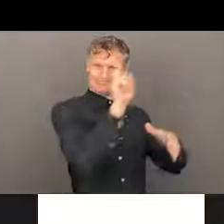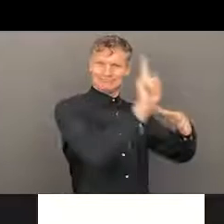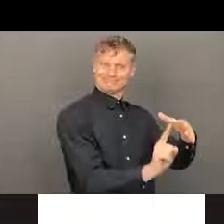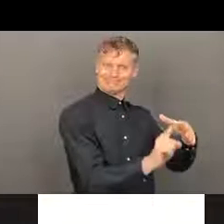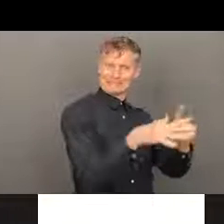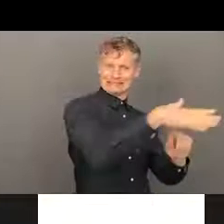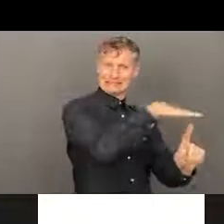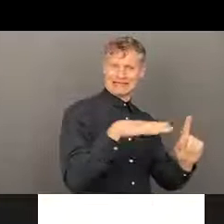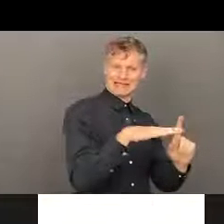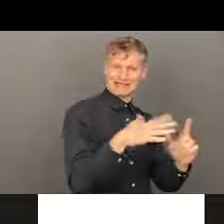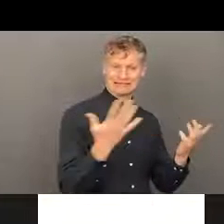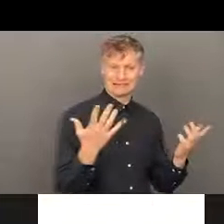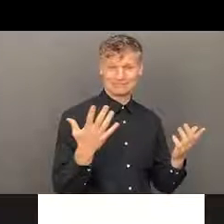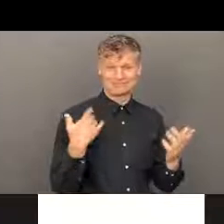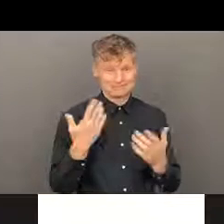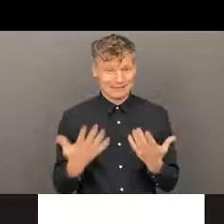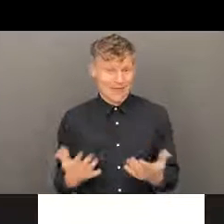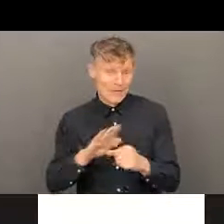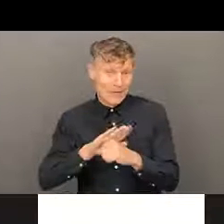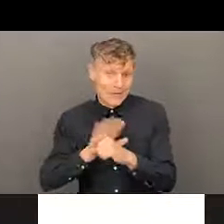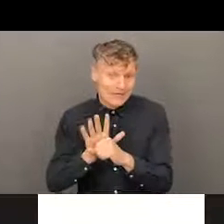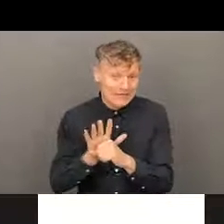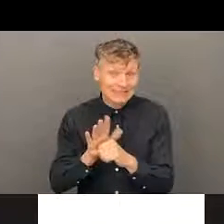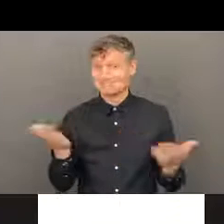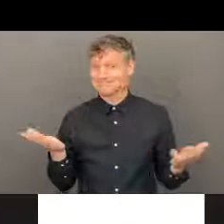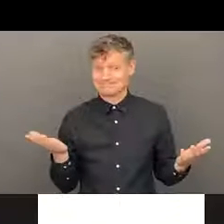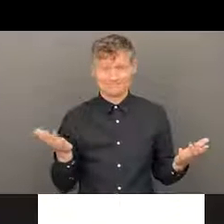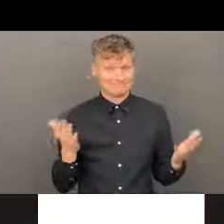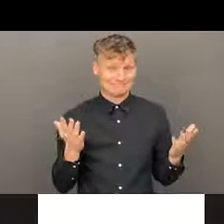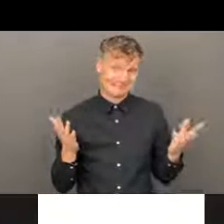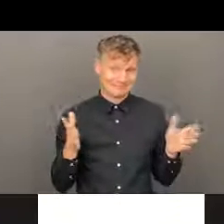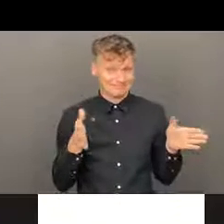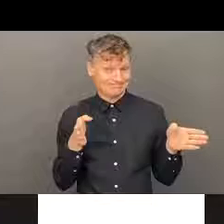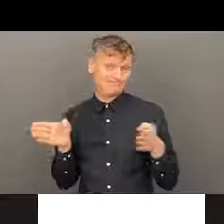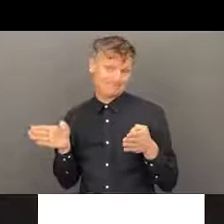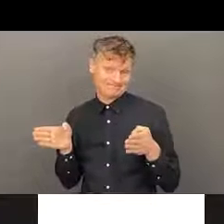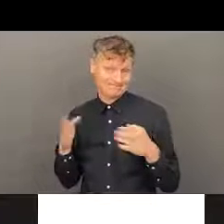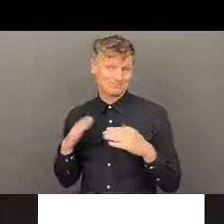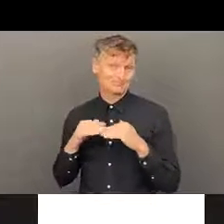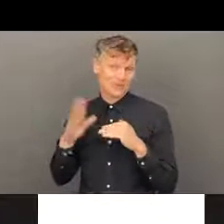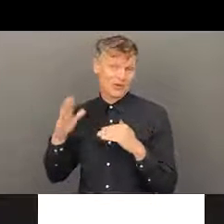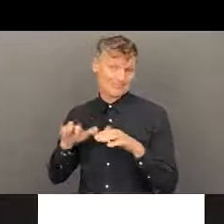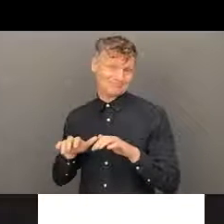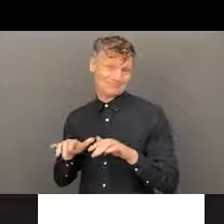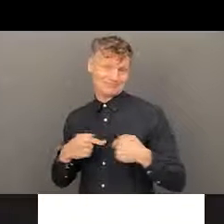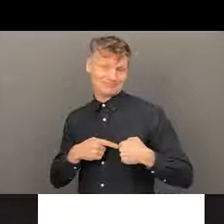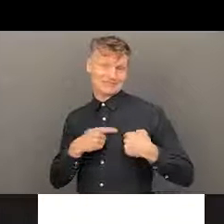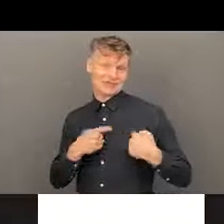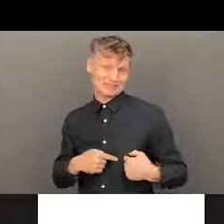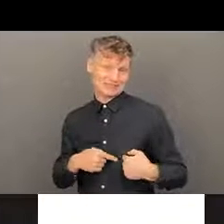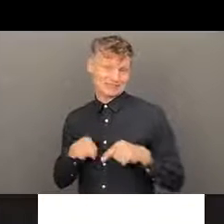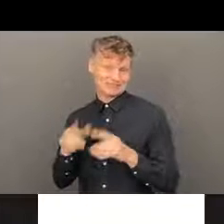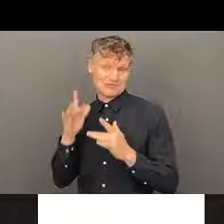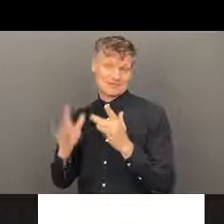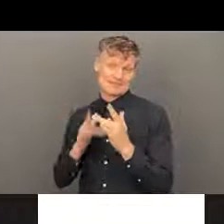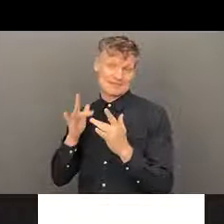due to changes with the COVID-19 pandemic, volunteering has mainly moved to online. So this